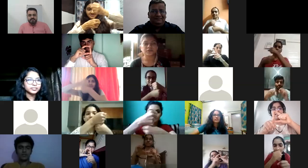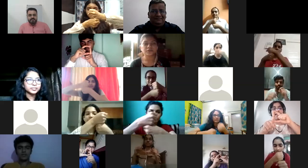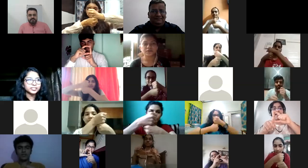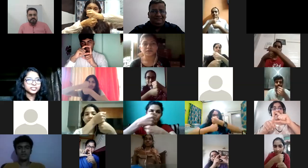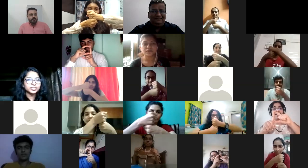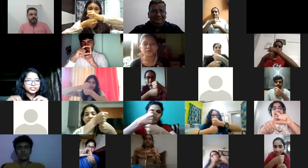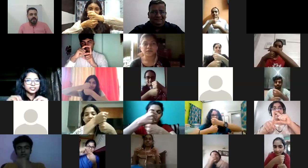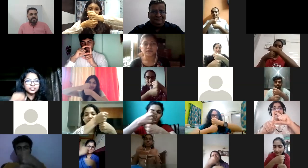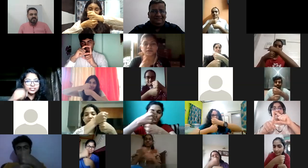Y,